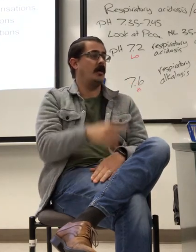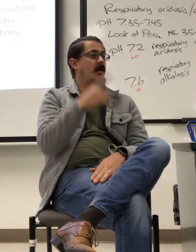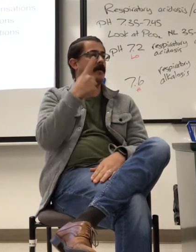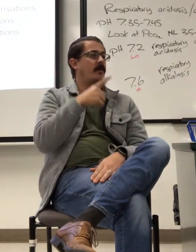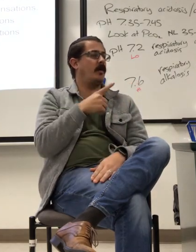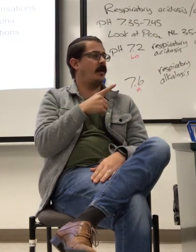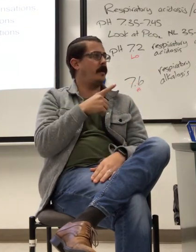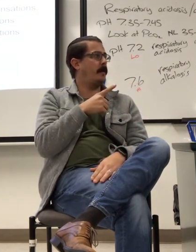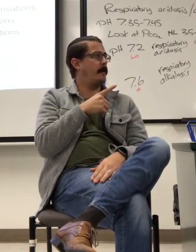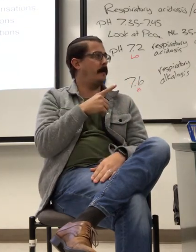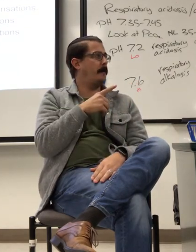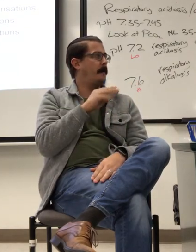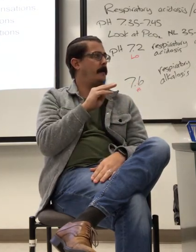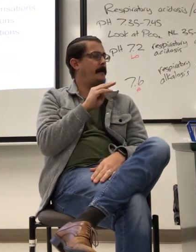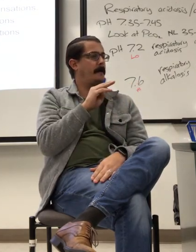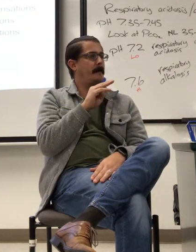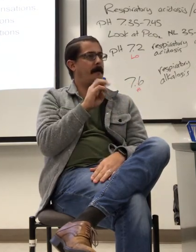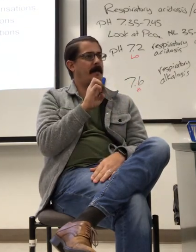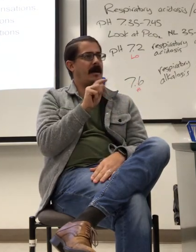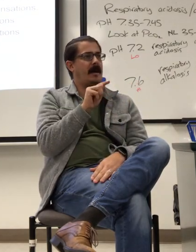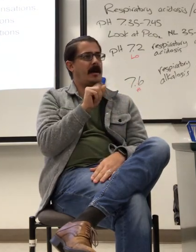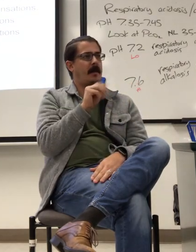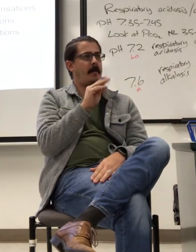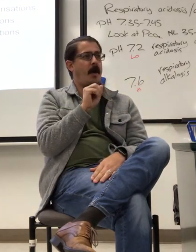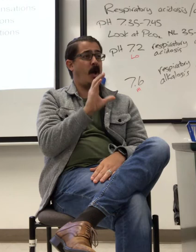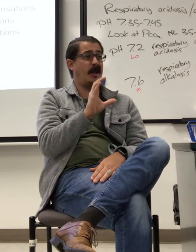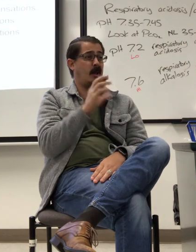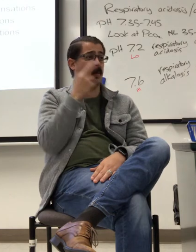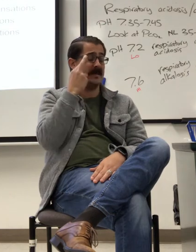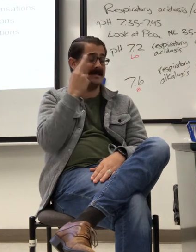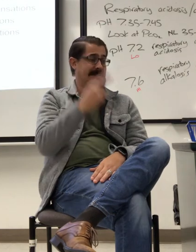kind of the renal mechanism. I don't know why they call it metabolic.